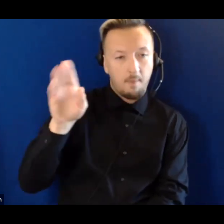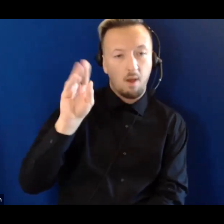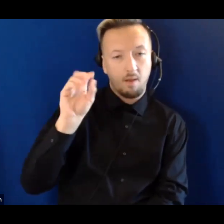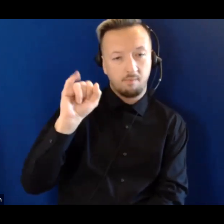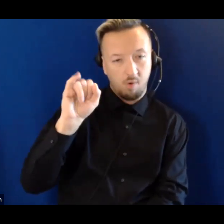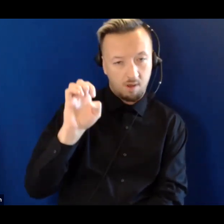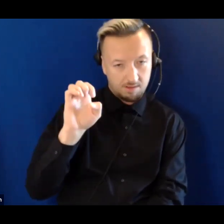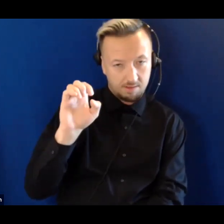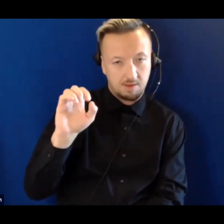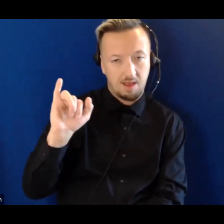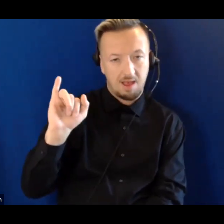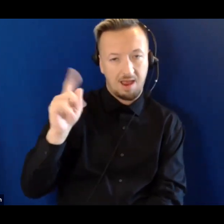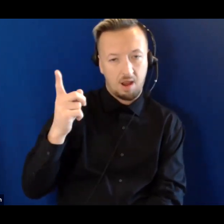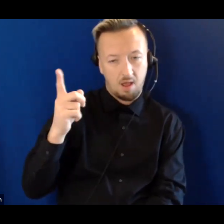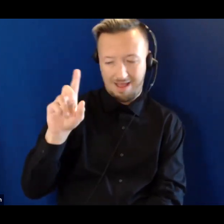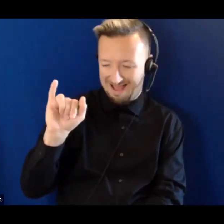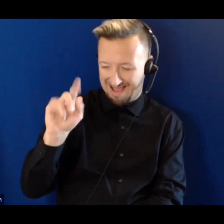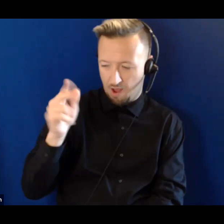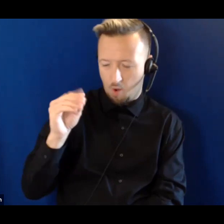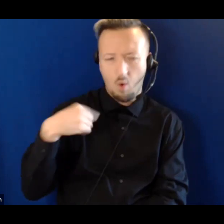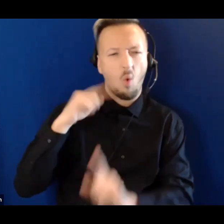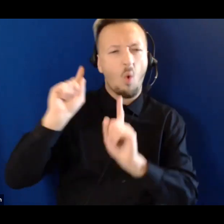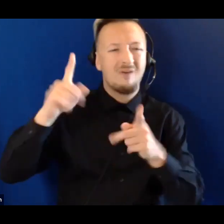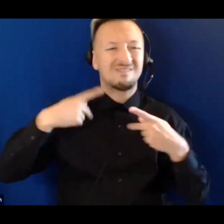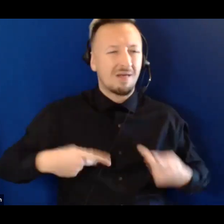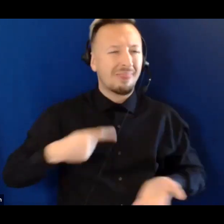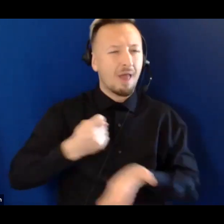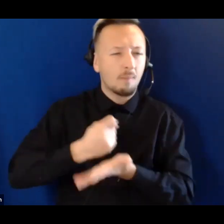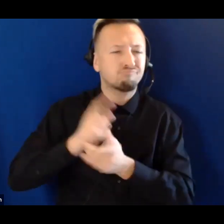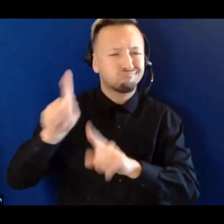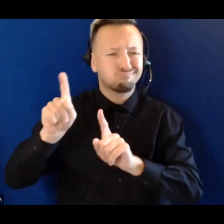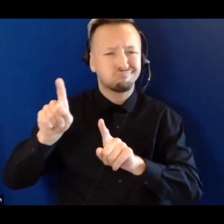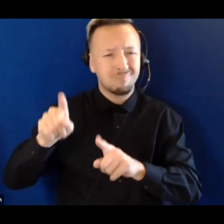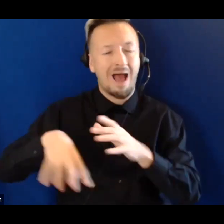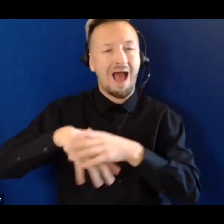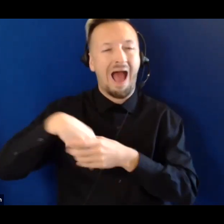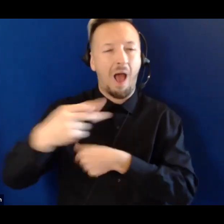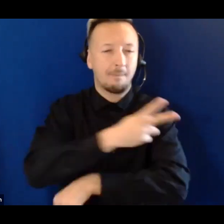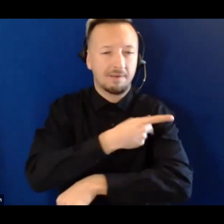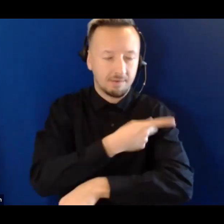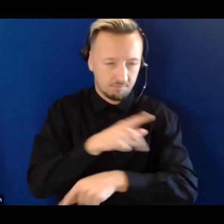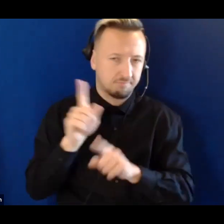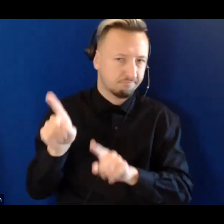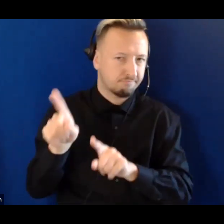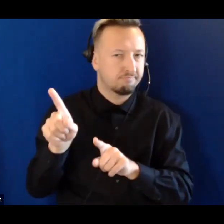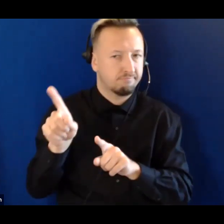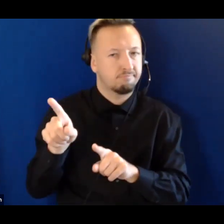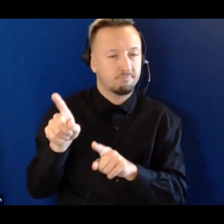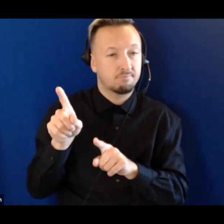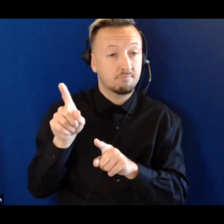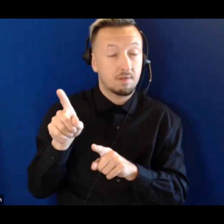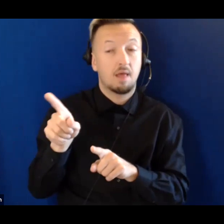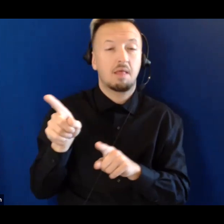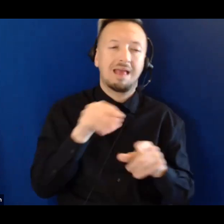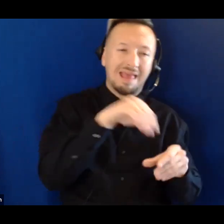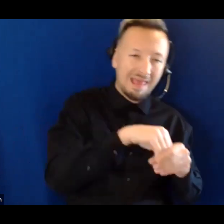and I would go to physical therapy a lot. I was in outpatient physical therapy at one point. I was inpatient,